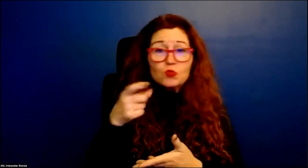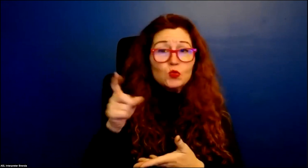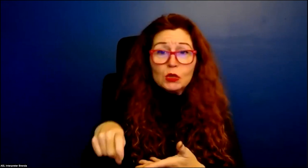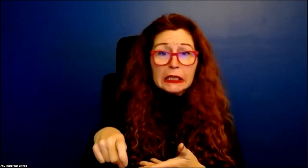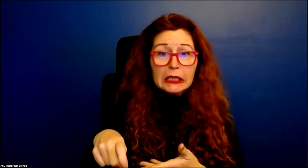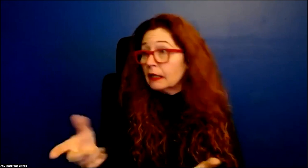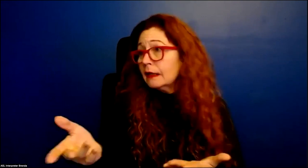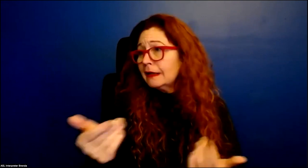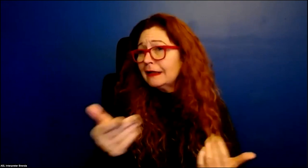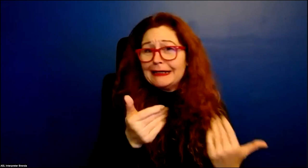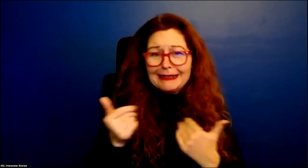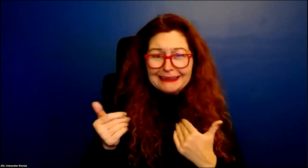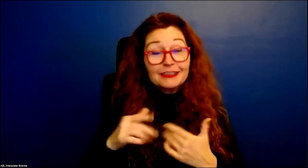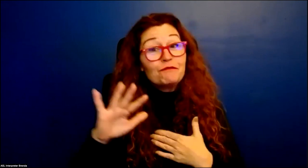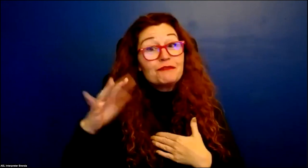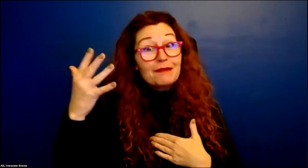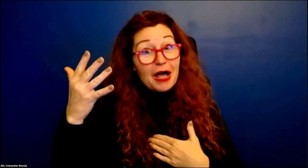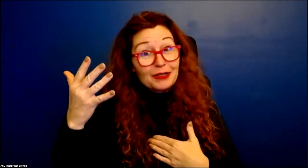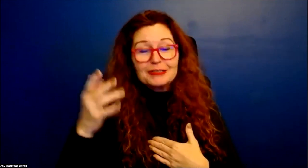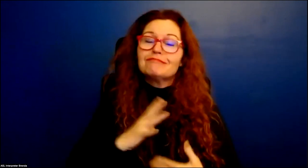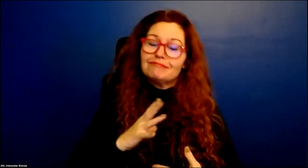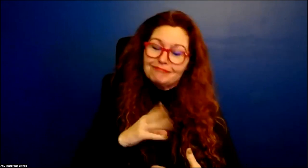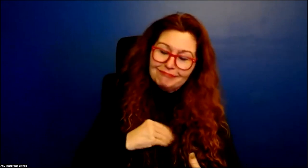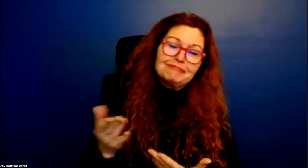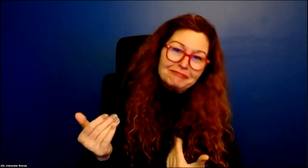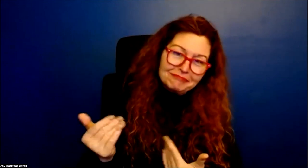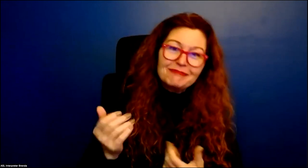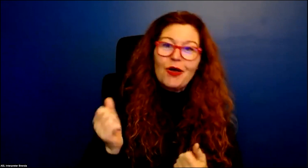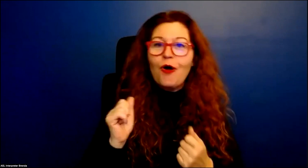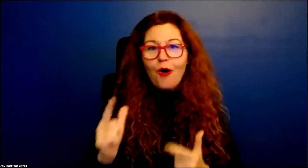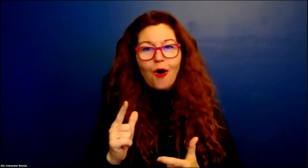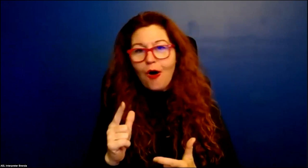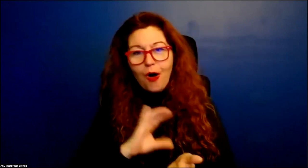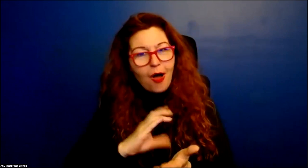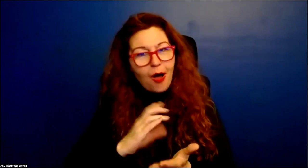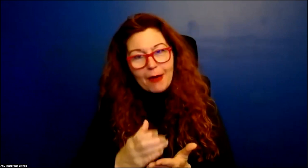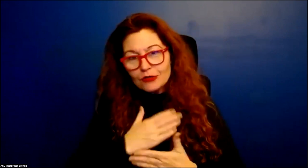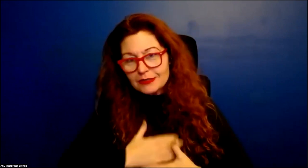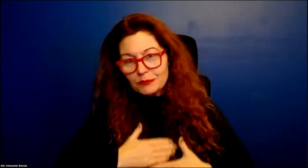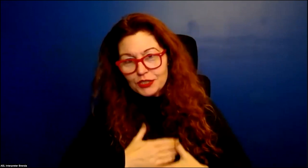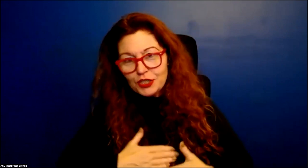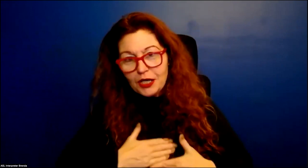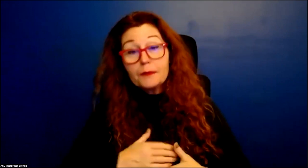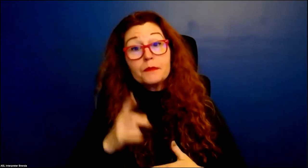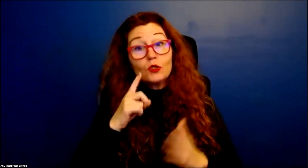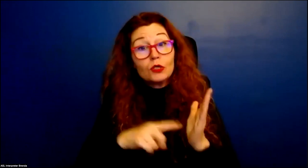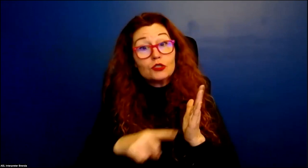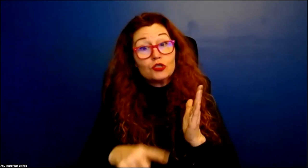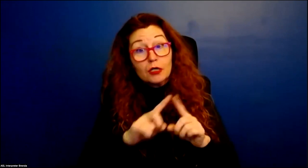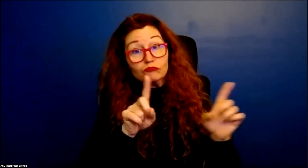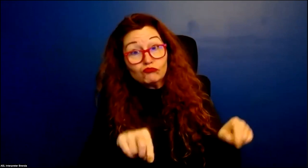is appreciated. But there's also a place to volunteer, and you can get in touch with us through a form there in order to